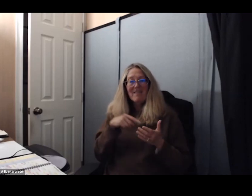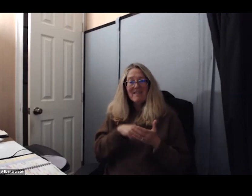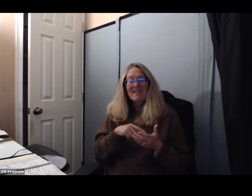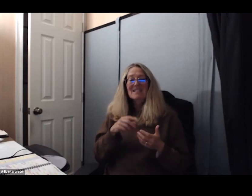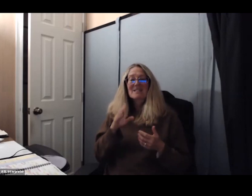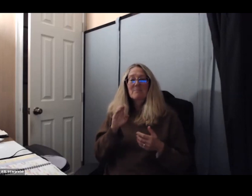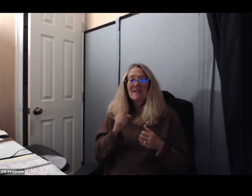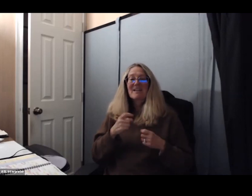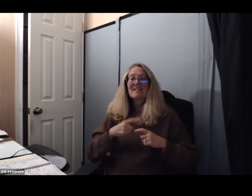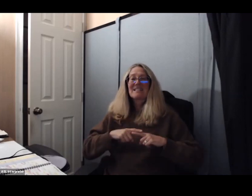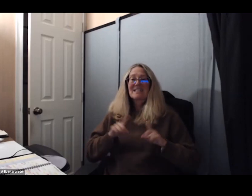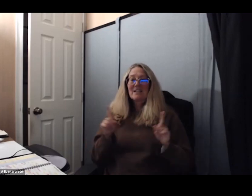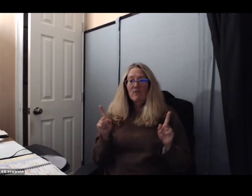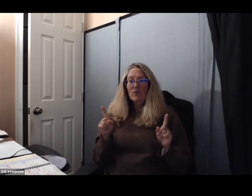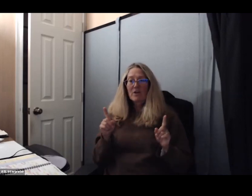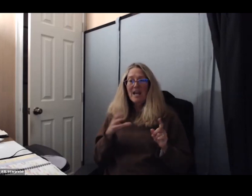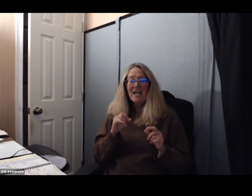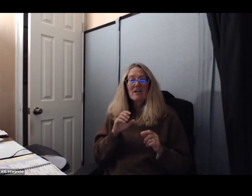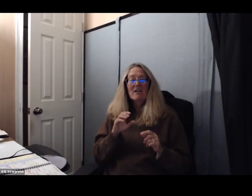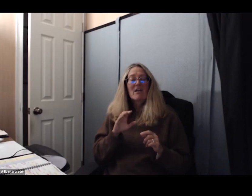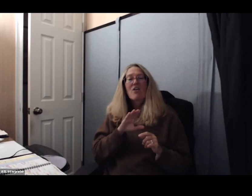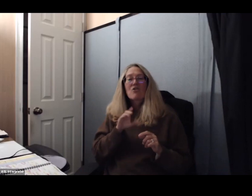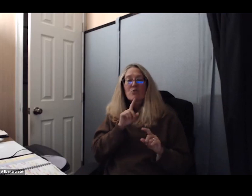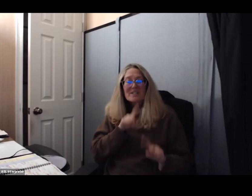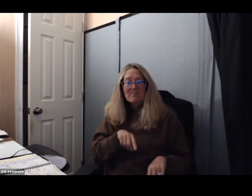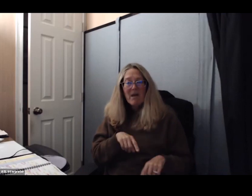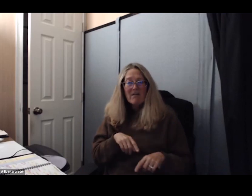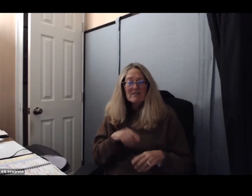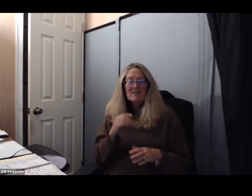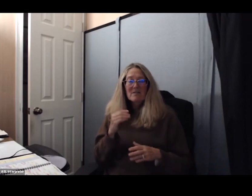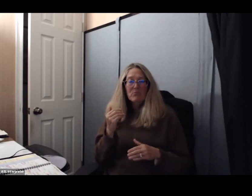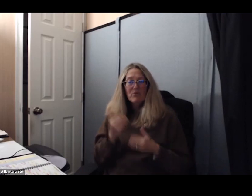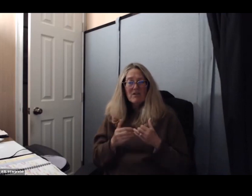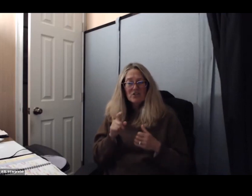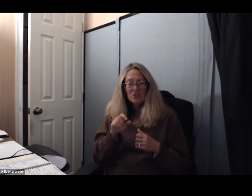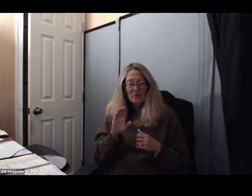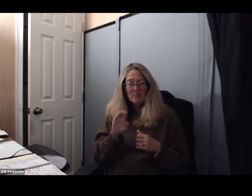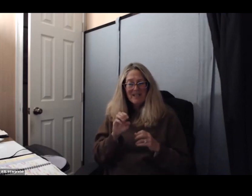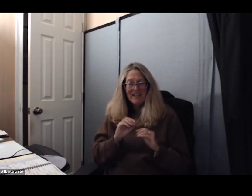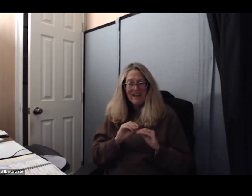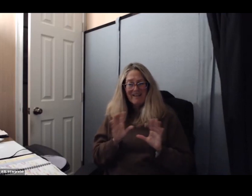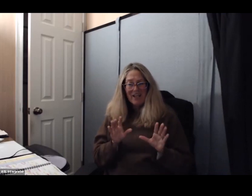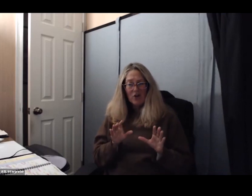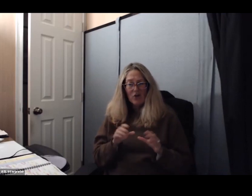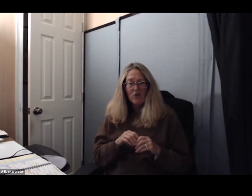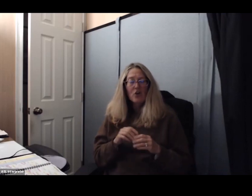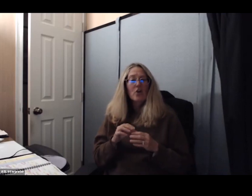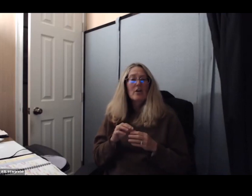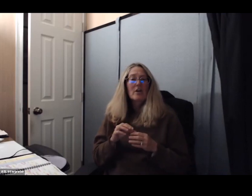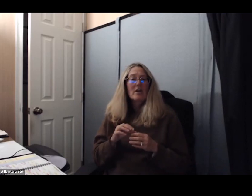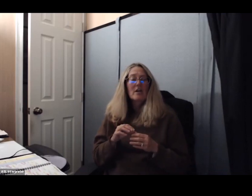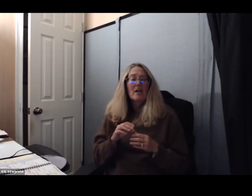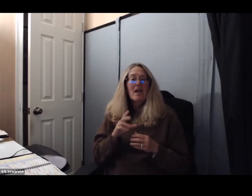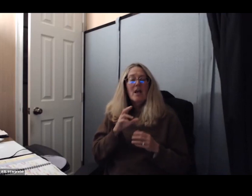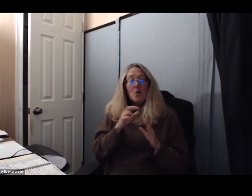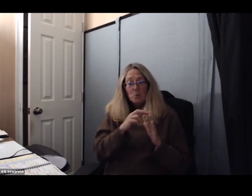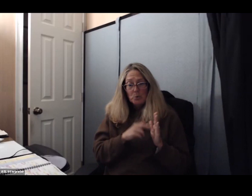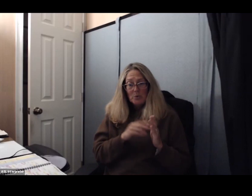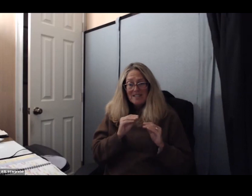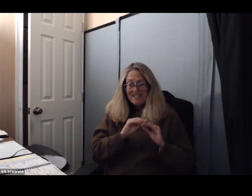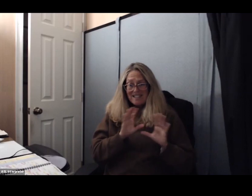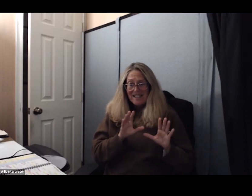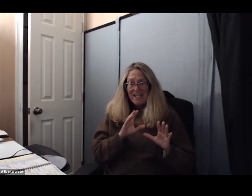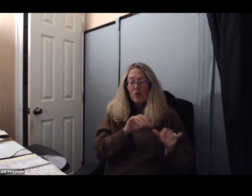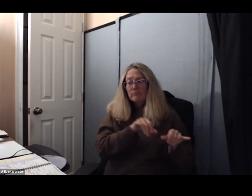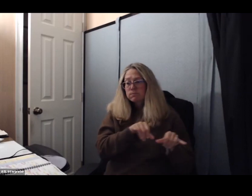so different, and that response. The process should be clear. The uniformity should be clear from campus